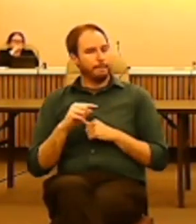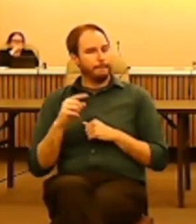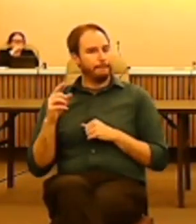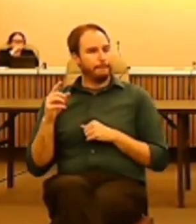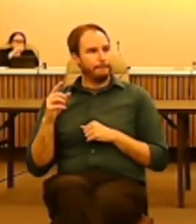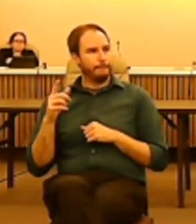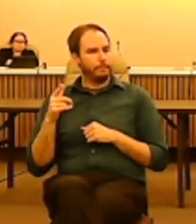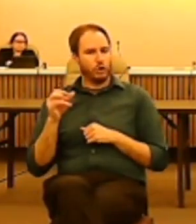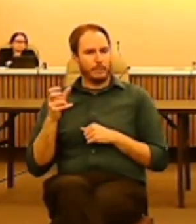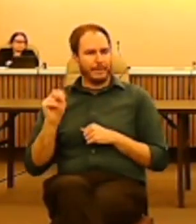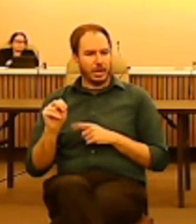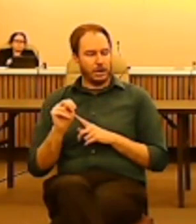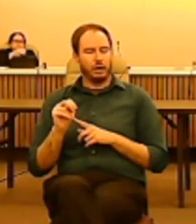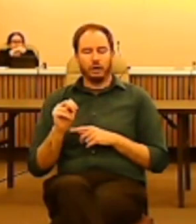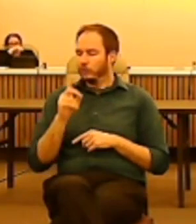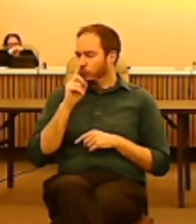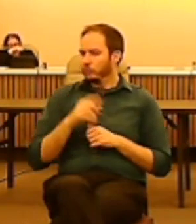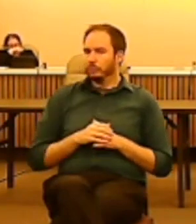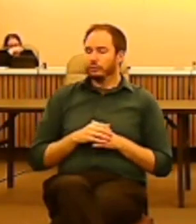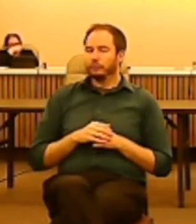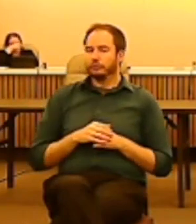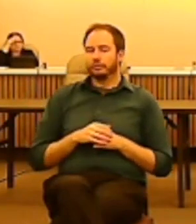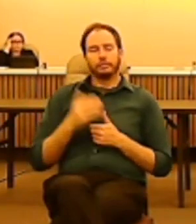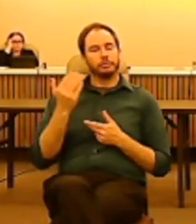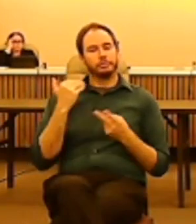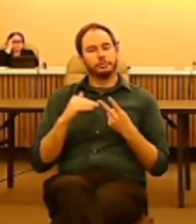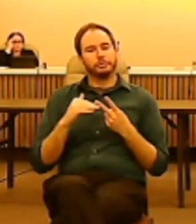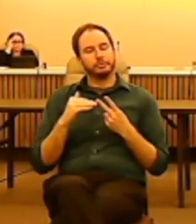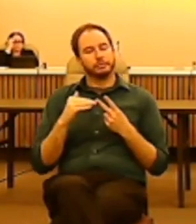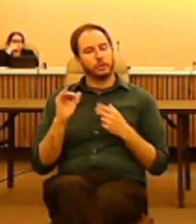Director Grunman, and then